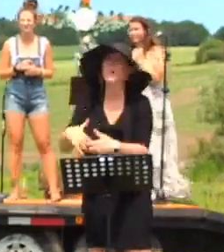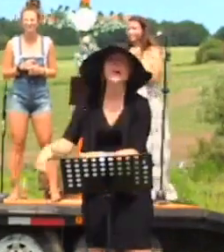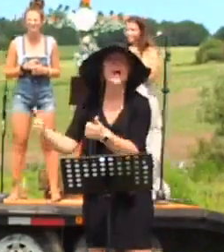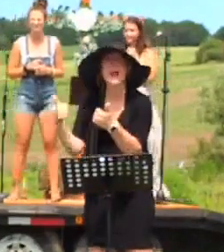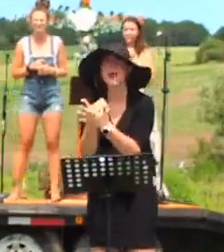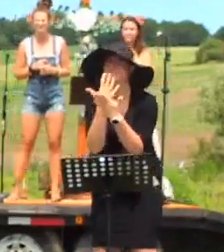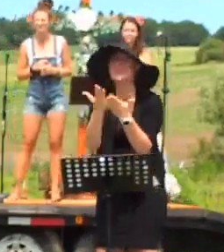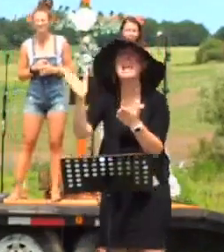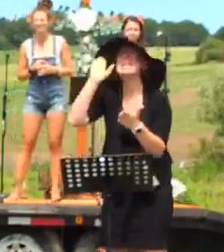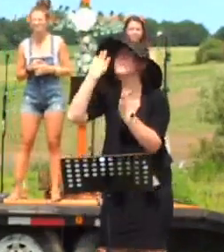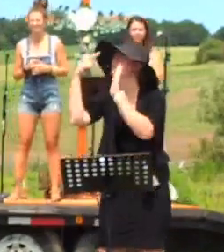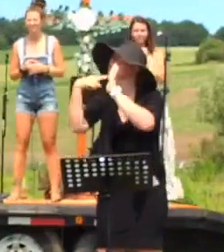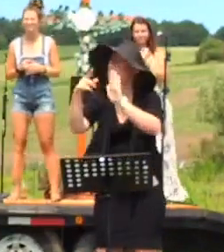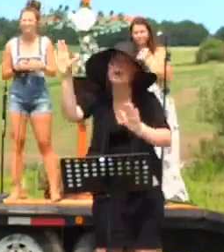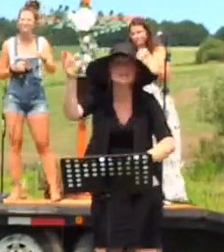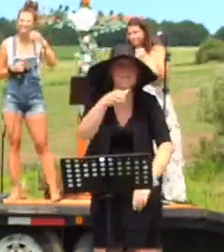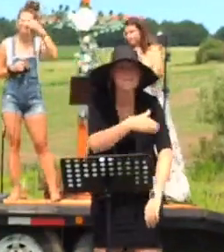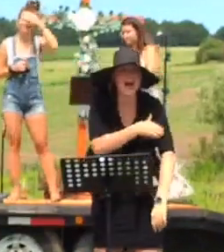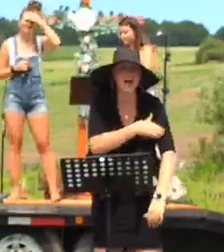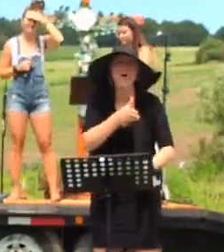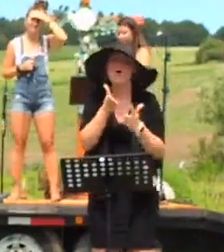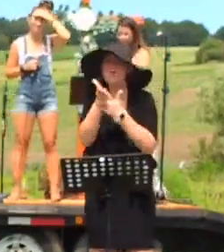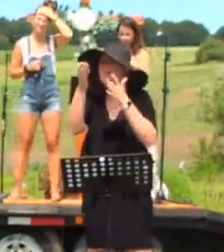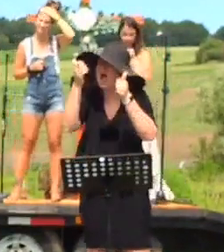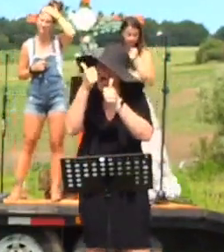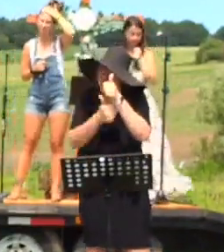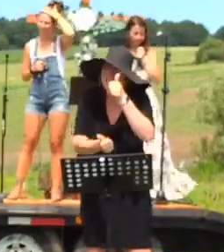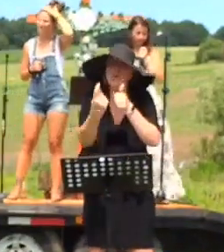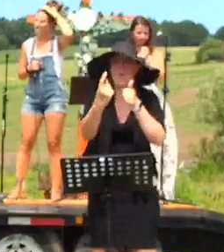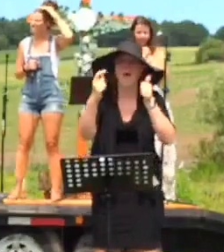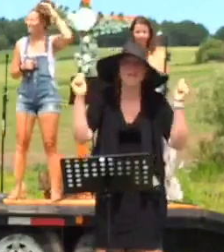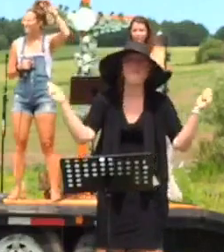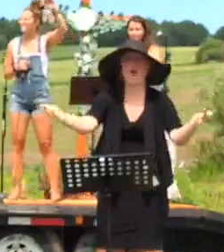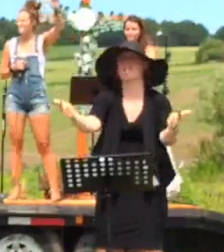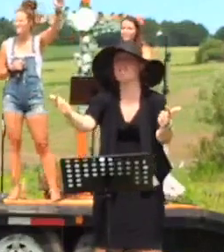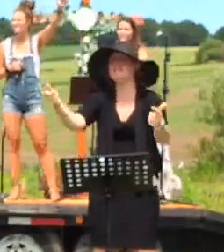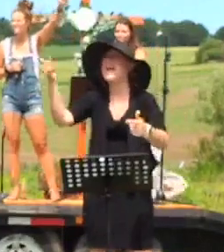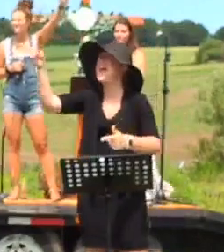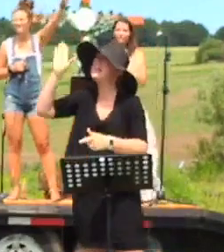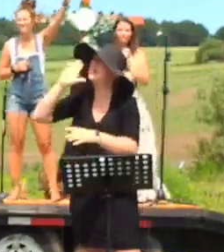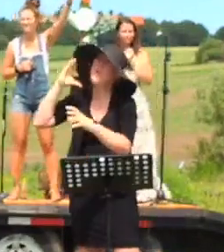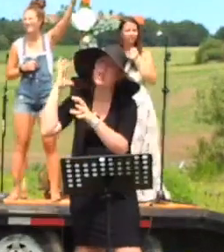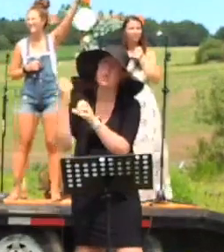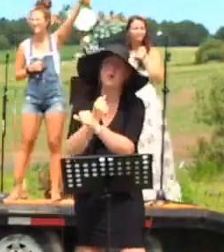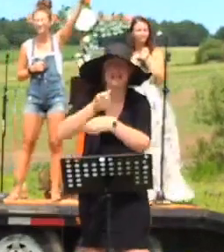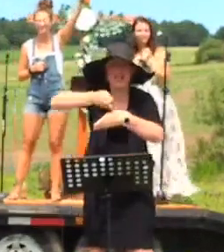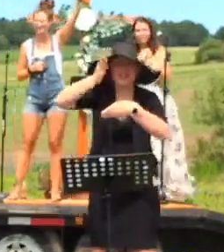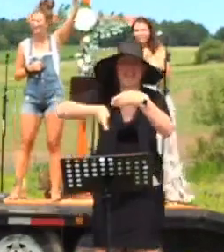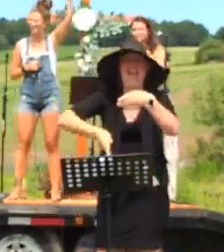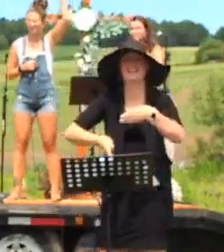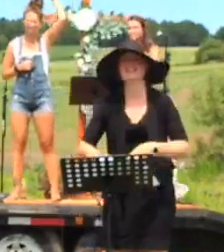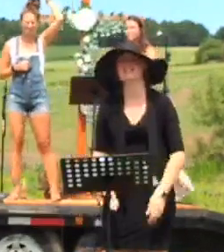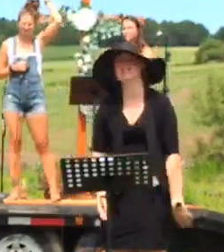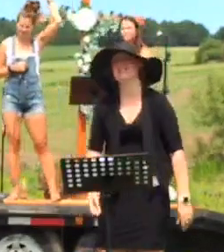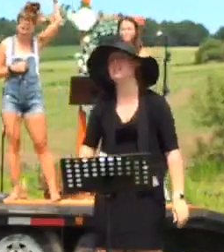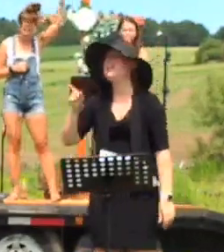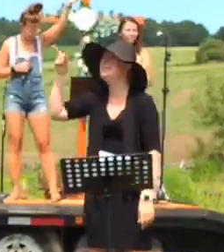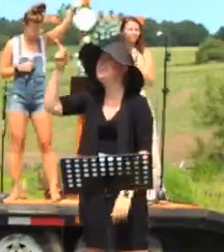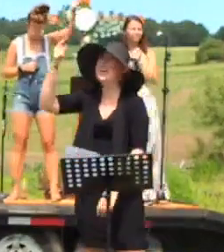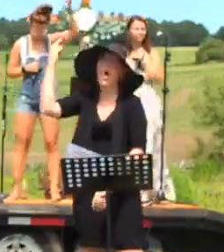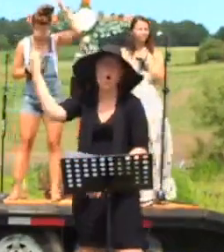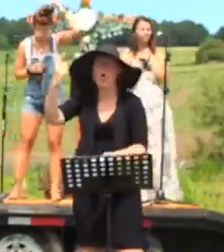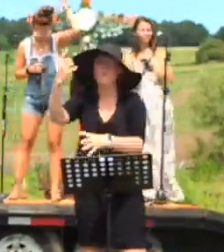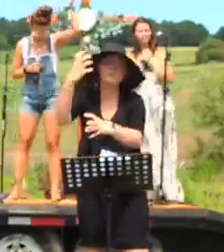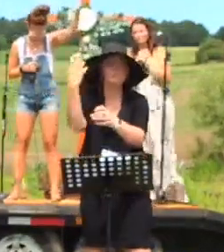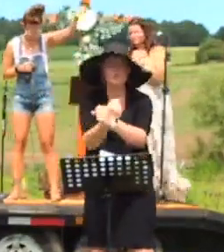show his power and his might through each one of us. And he is going to be victorious. As we said, victorious in the end.